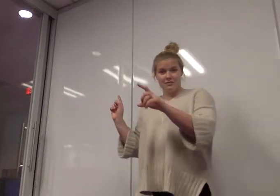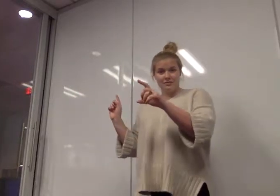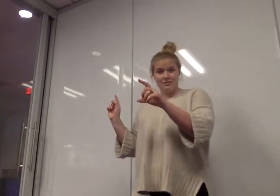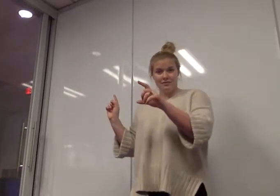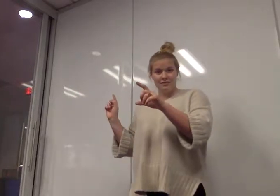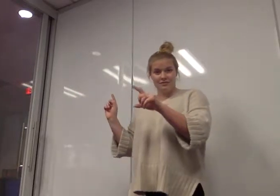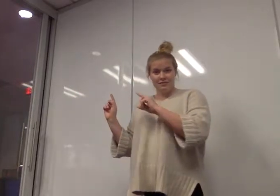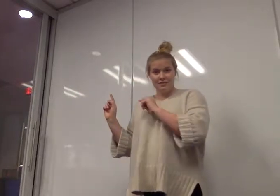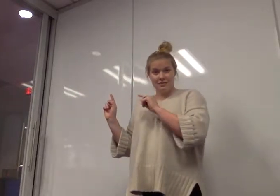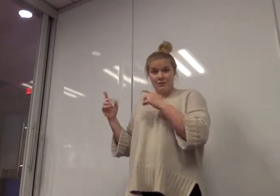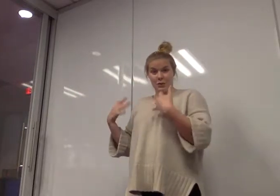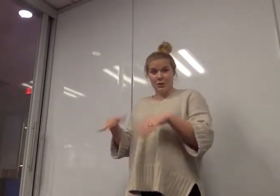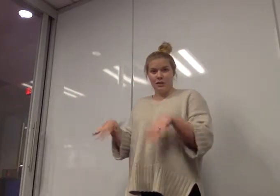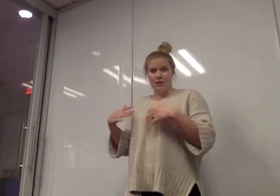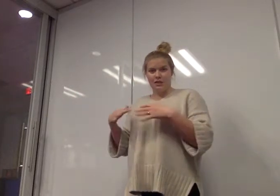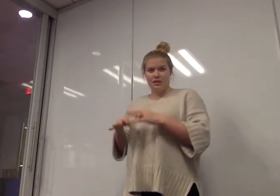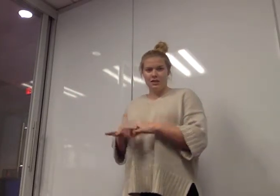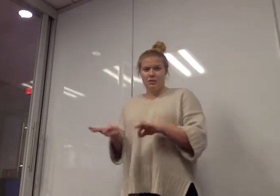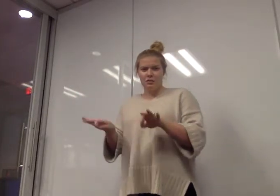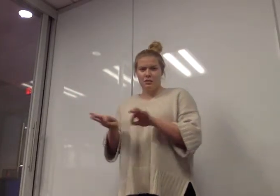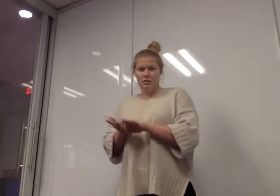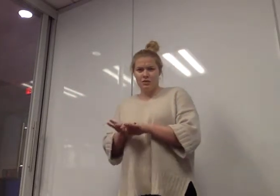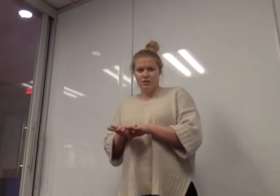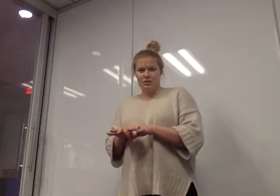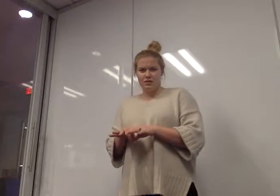United States. Oh, and here comes the Prime Minister of it. No.